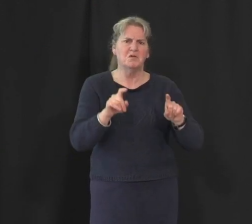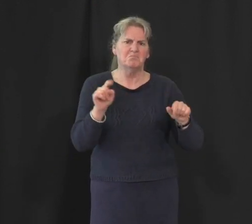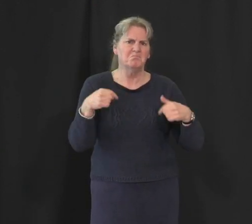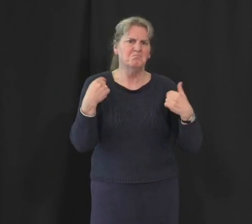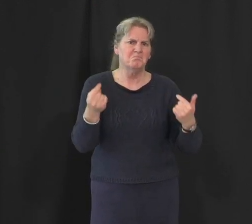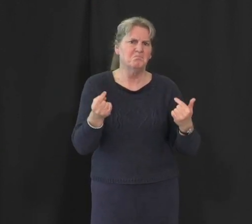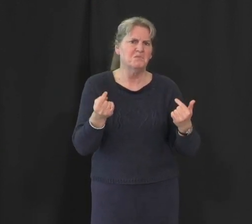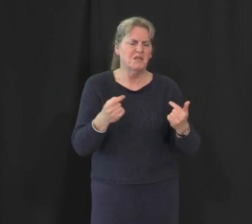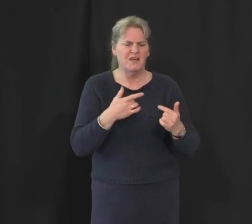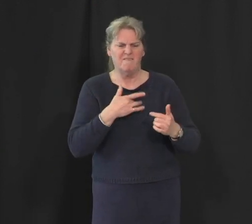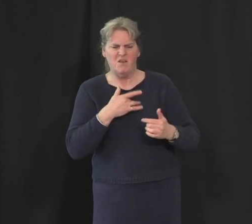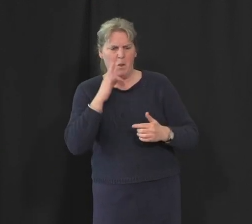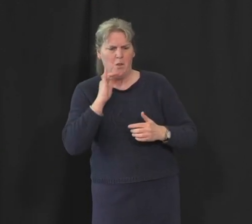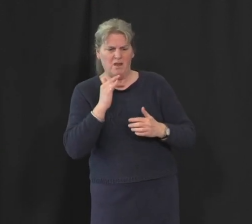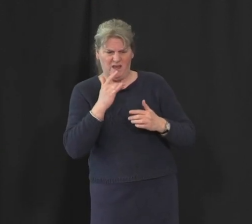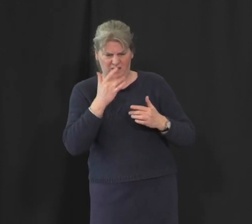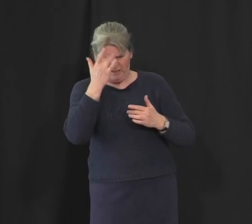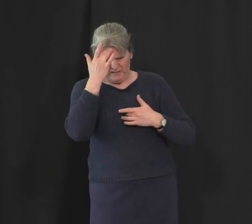symptoms.